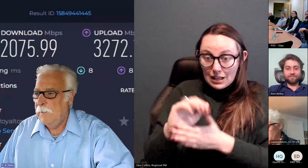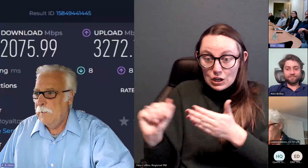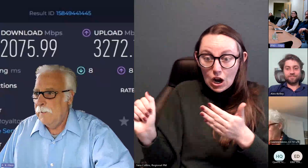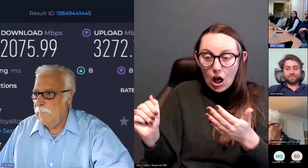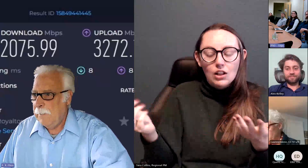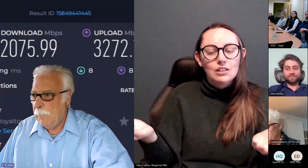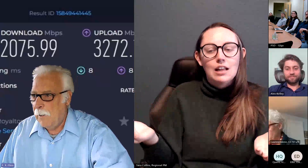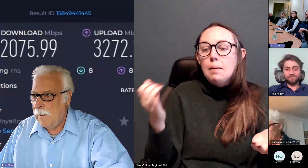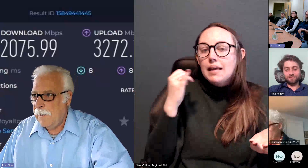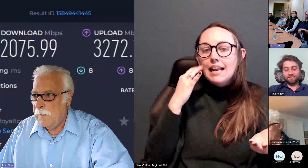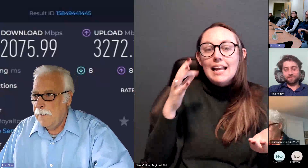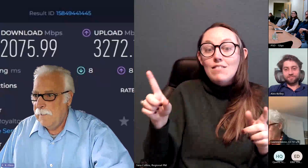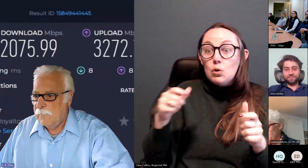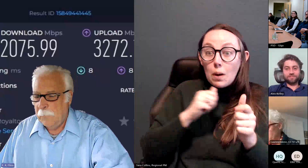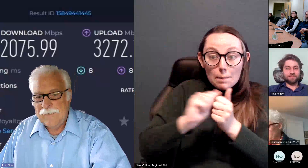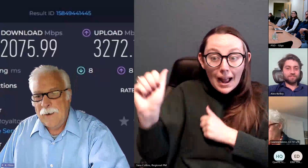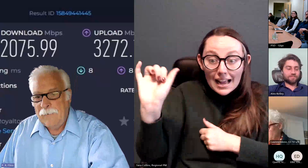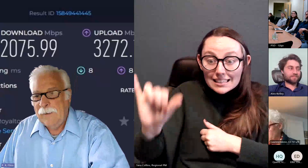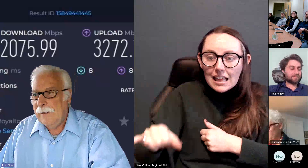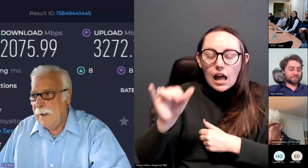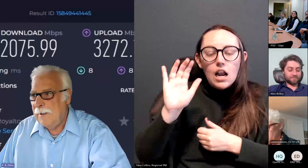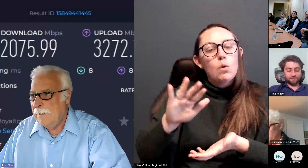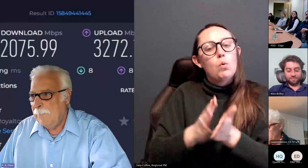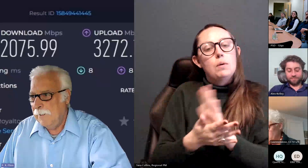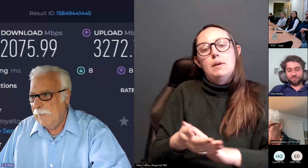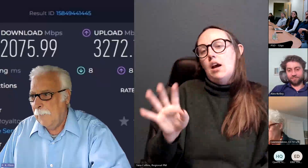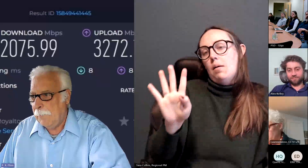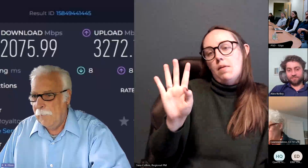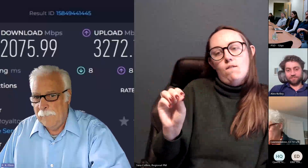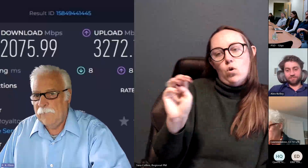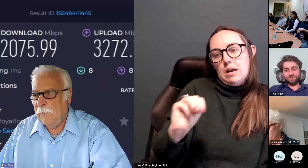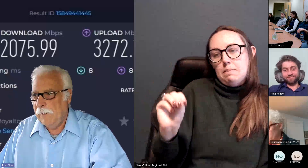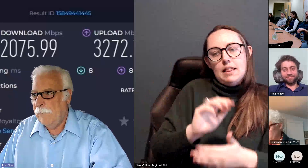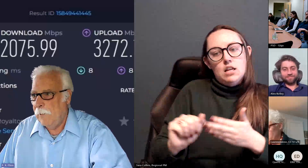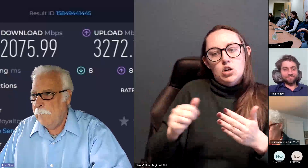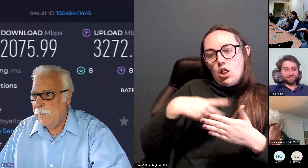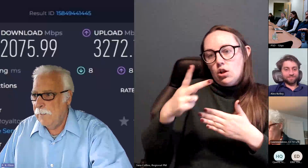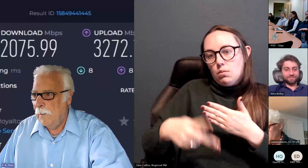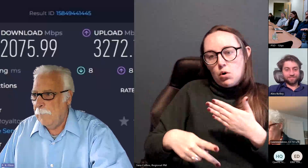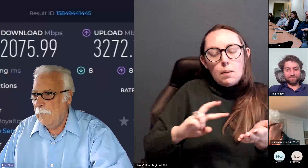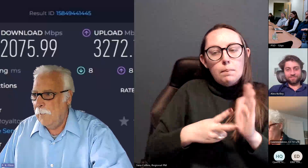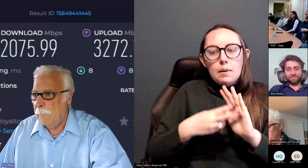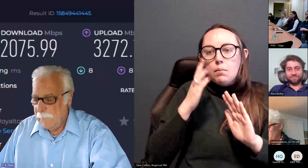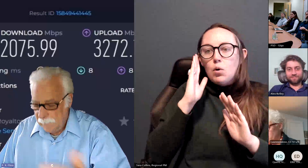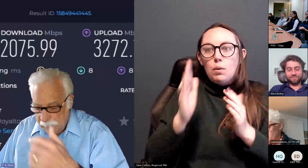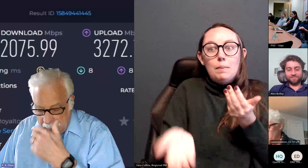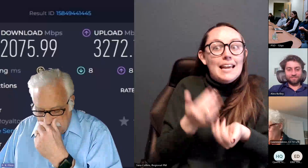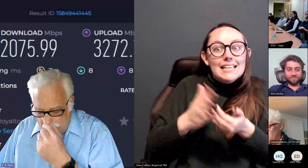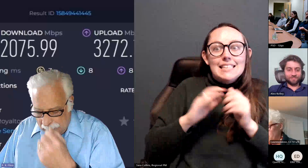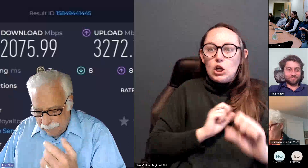people to take part in. So it's not really a $19 million program. It's really a $40 million